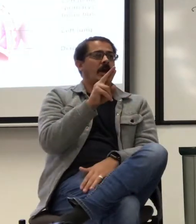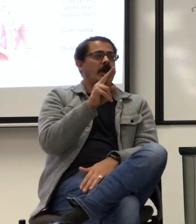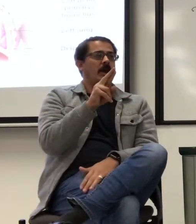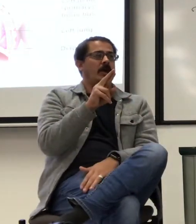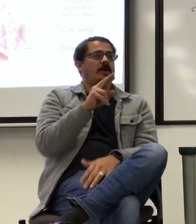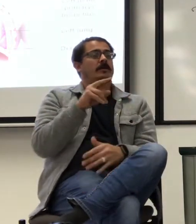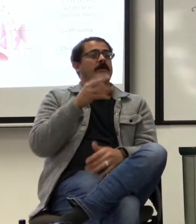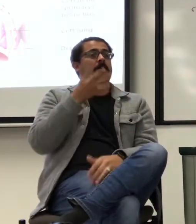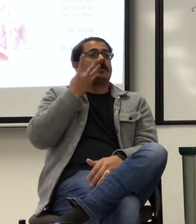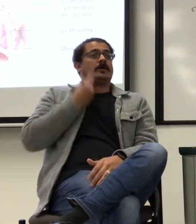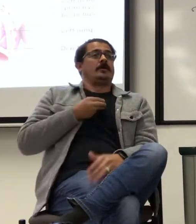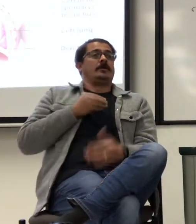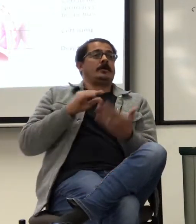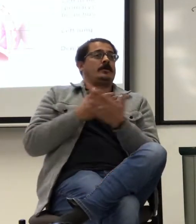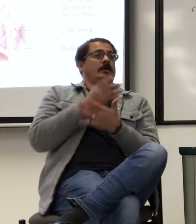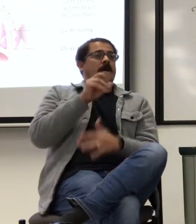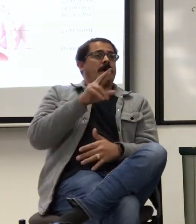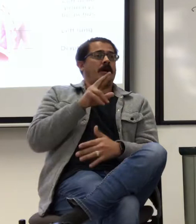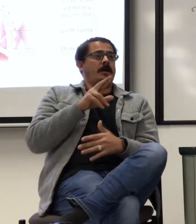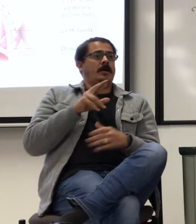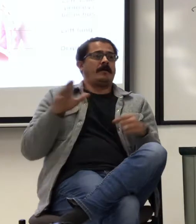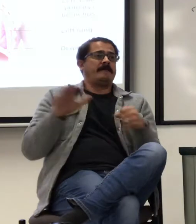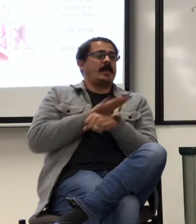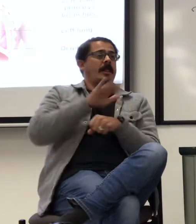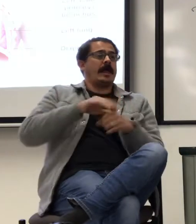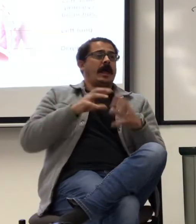in, occupying this space.